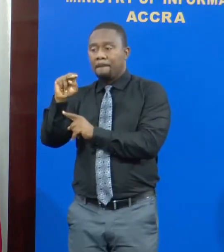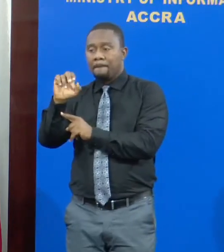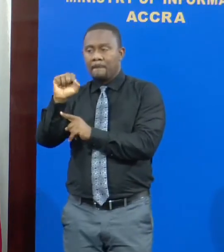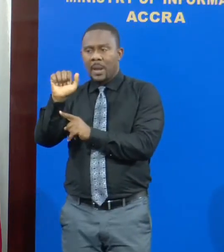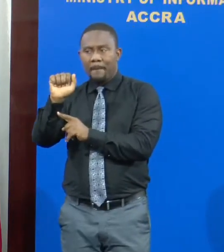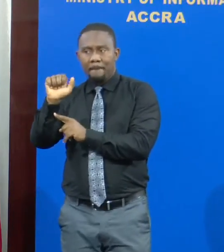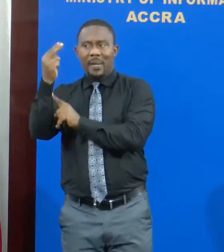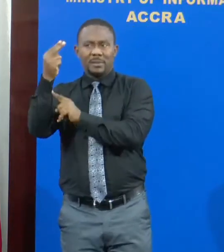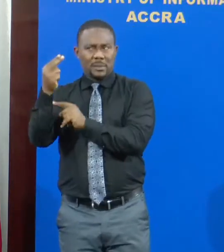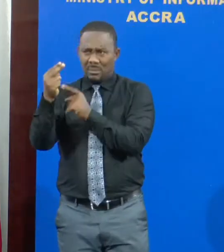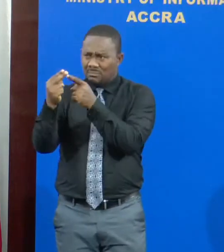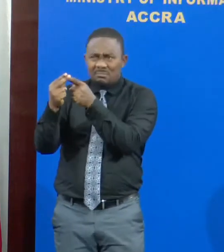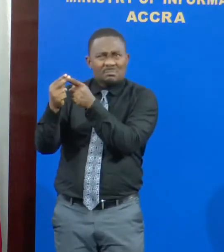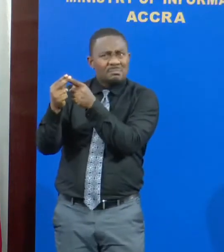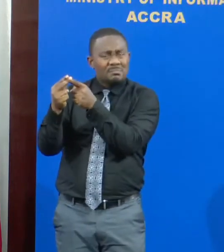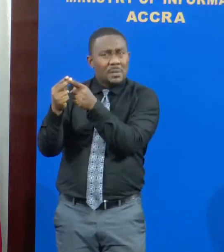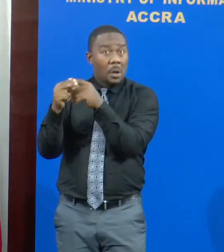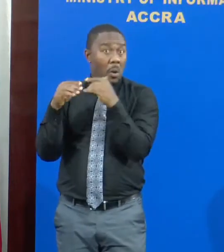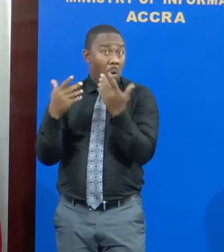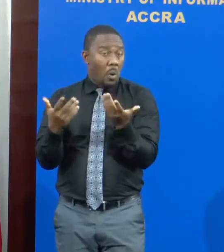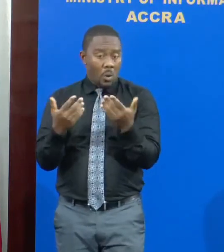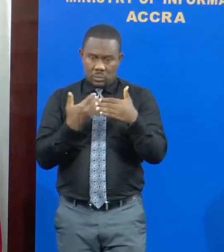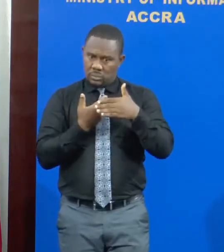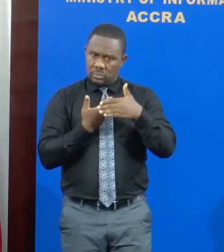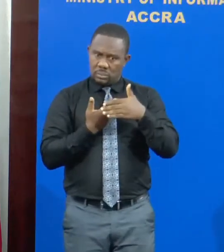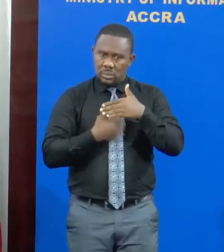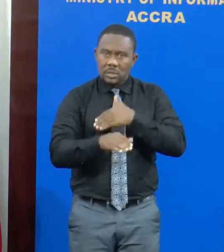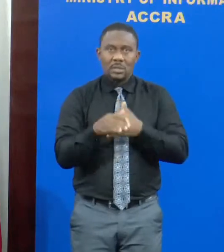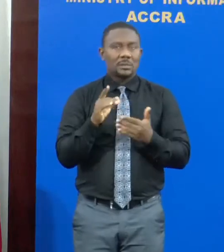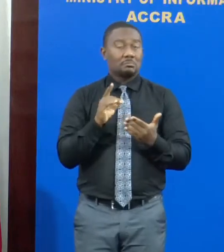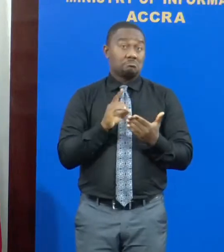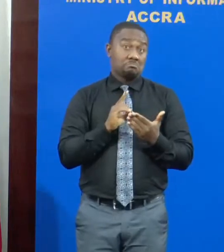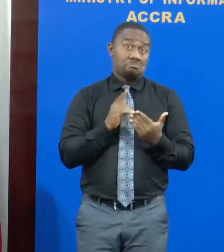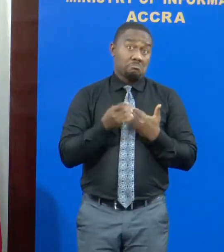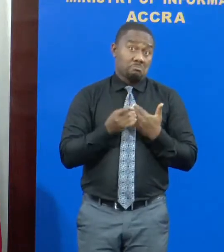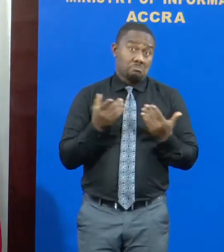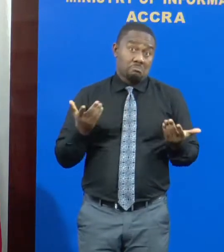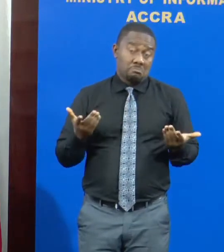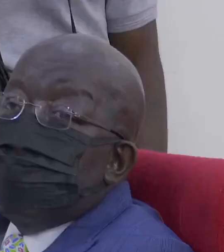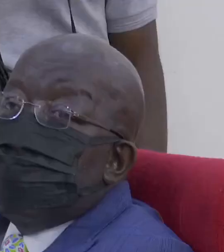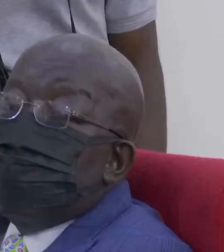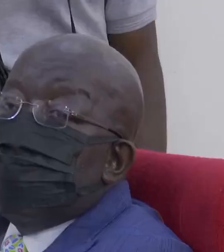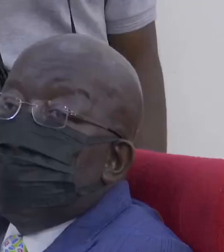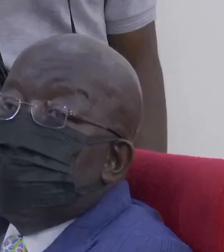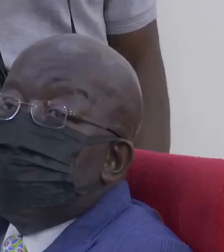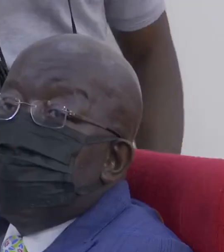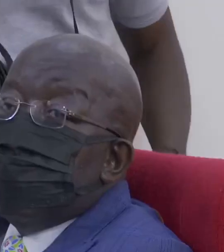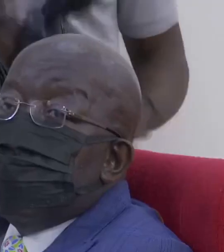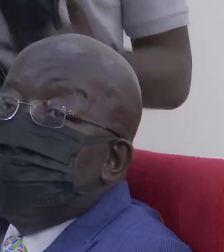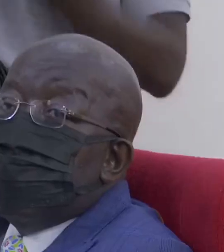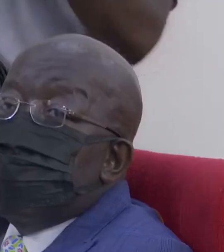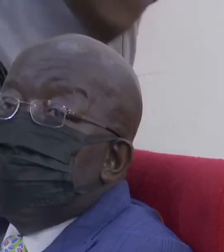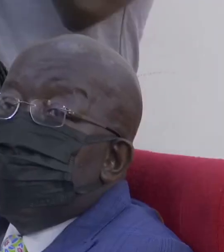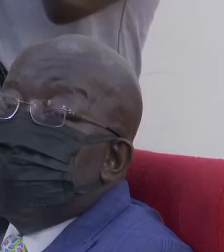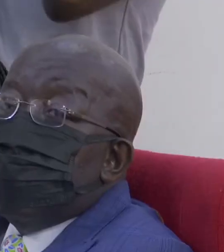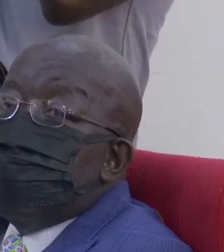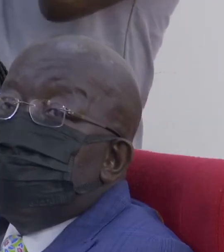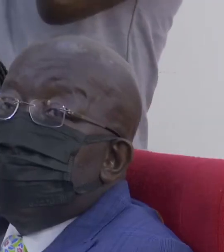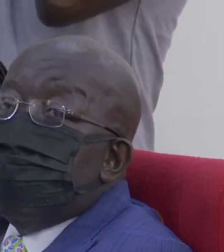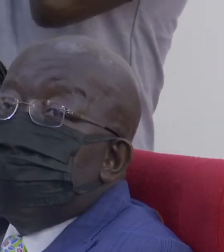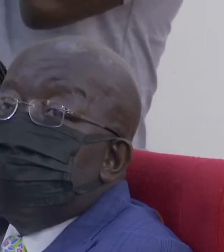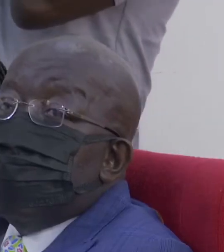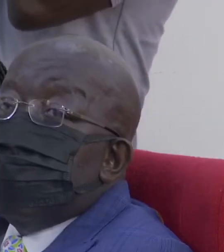moment, or a change in date of birth, as some people are wont to do, or an addition of a second or a third name,